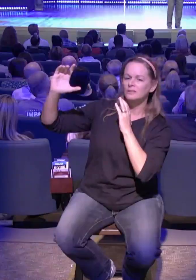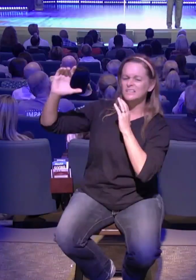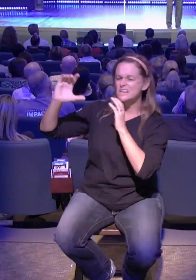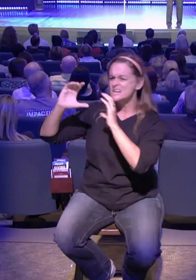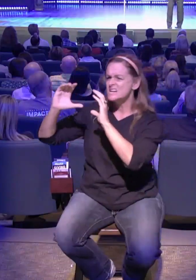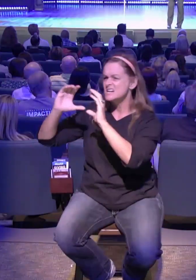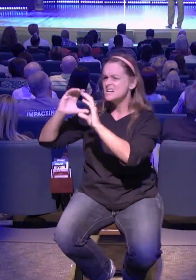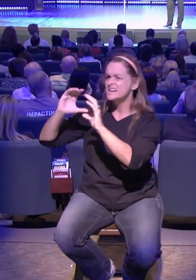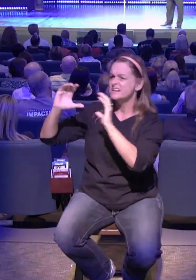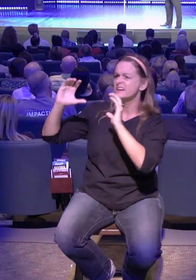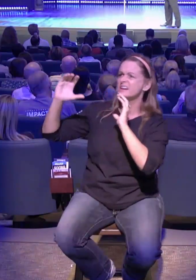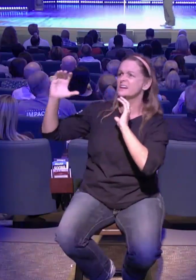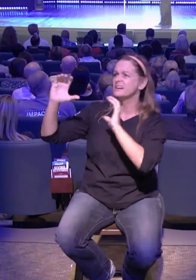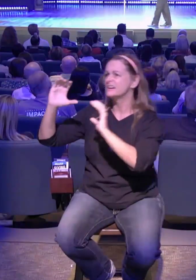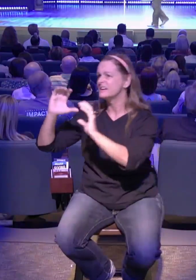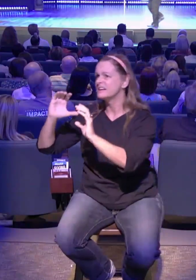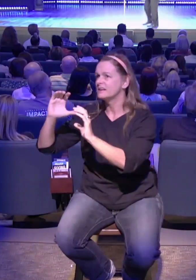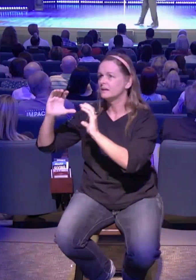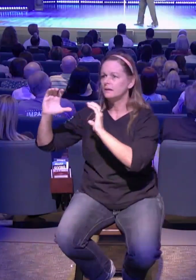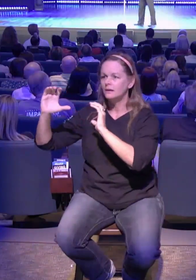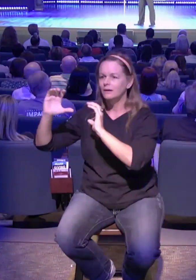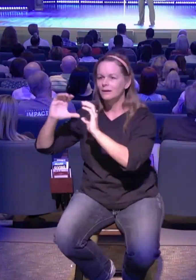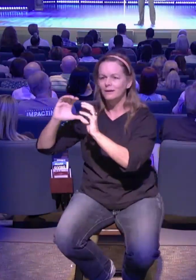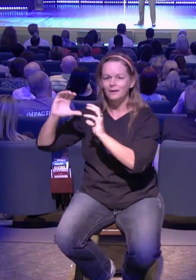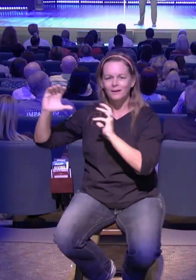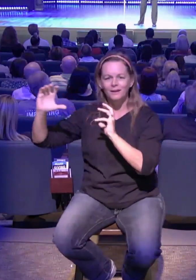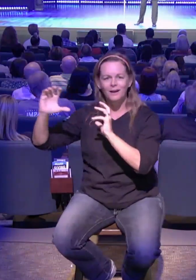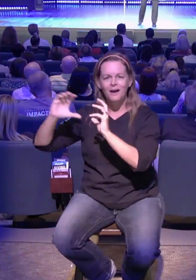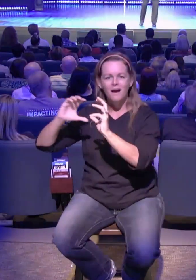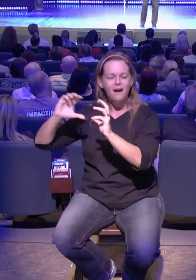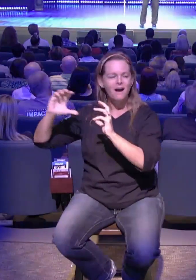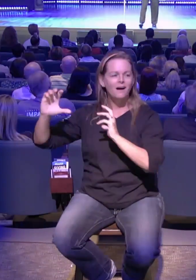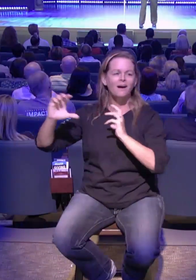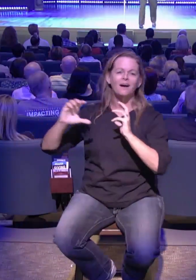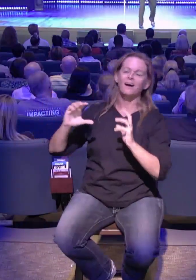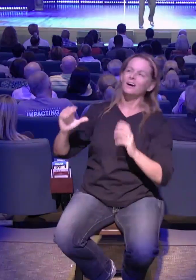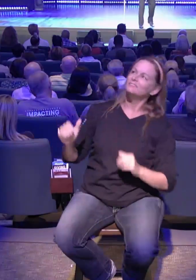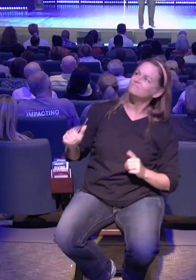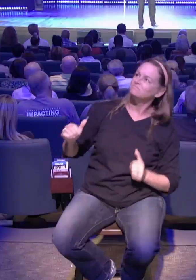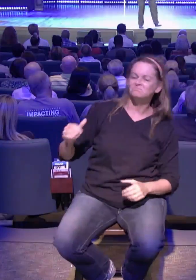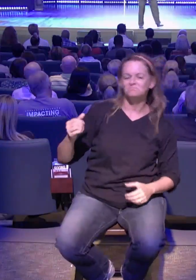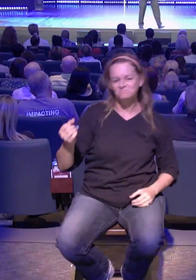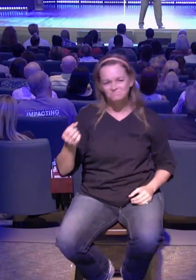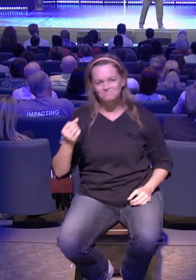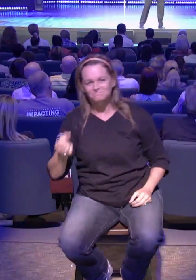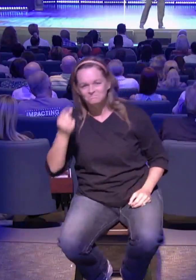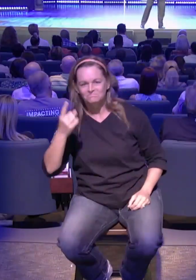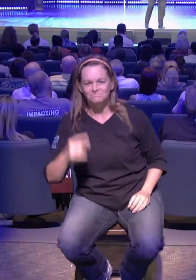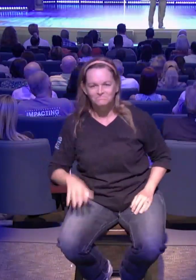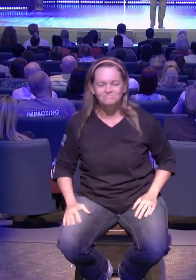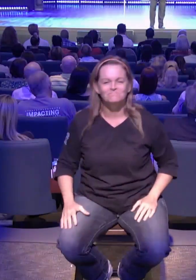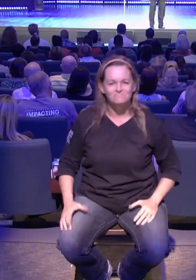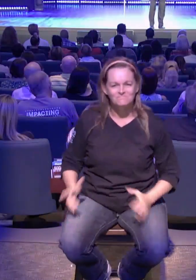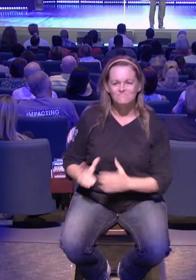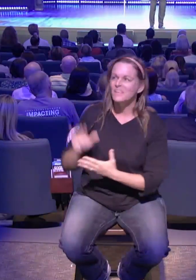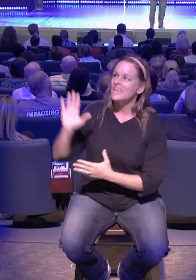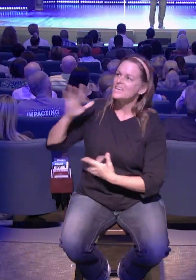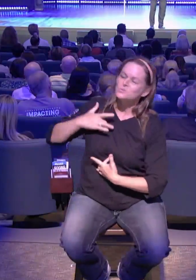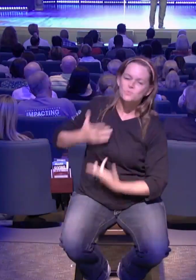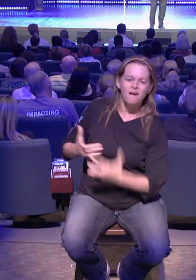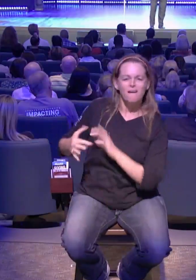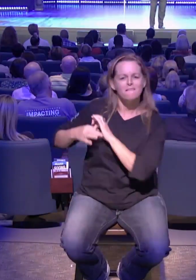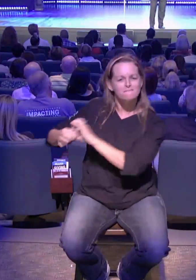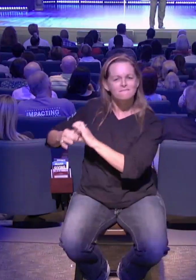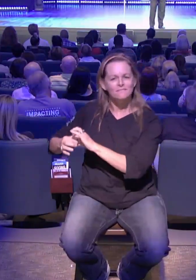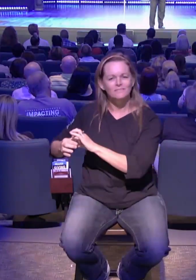to recognize that voice. And not only do you become more sensitive to his voice, you become more sensitive to the cry of the heart of